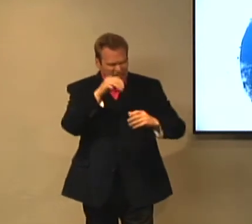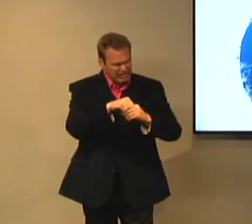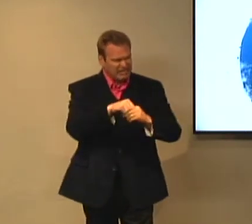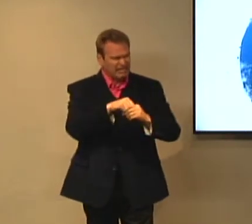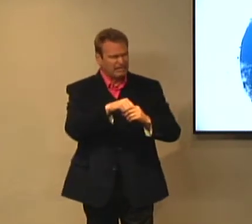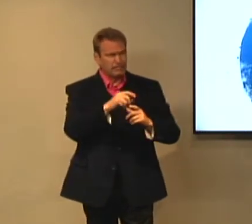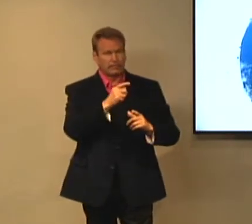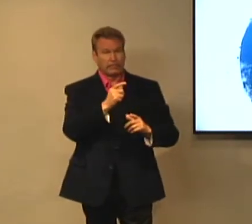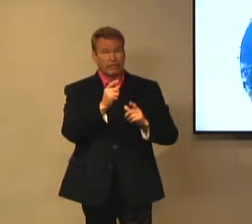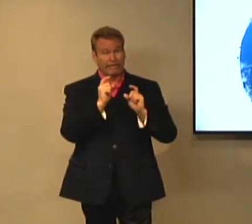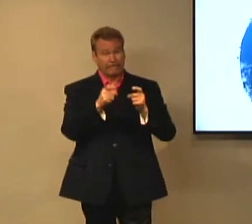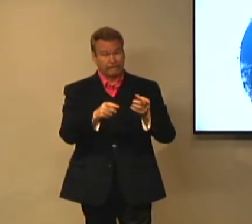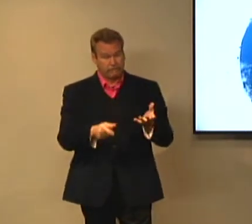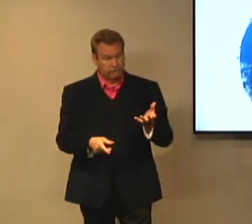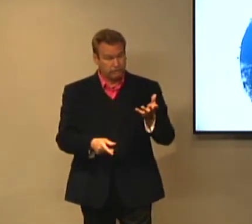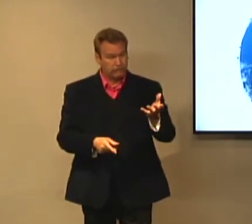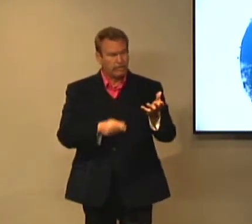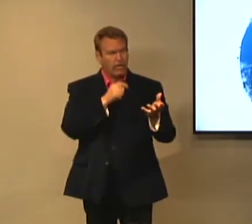what the meaning involved in these gifts.